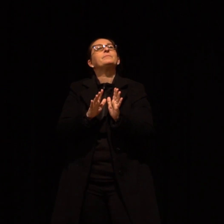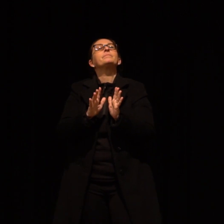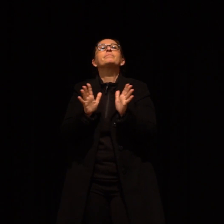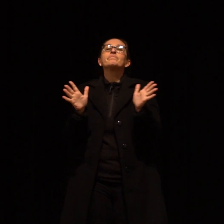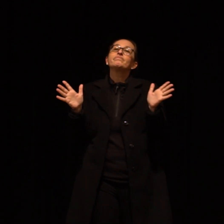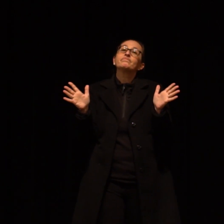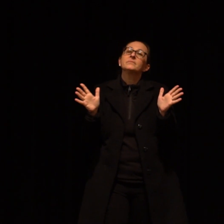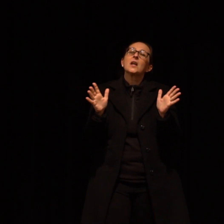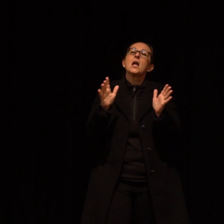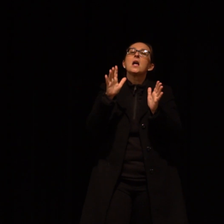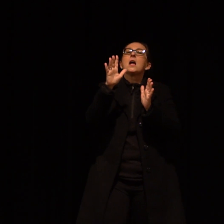bus.